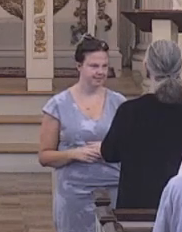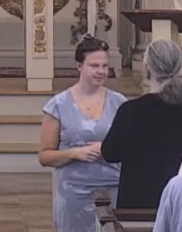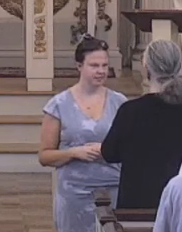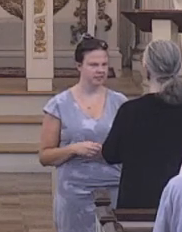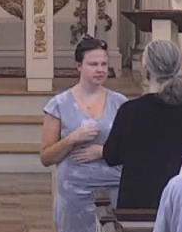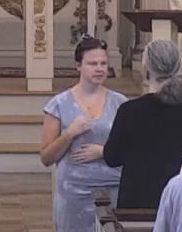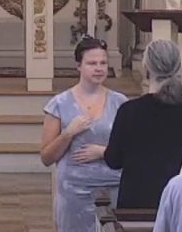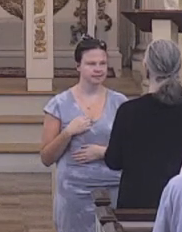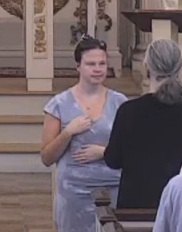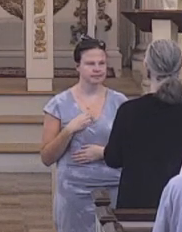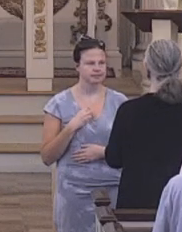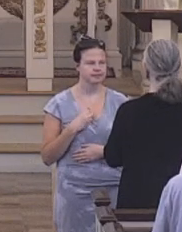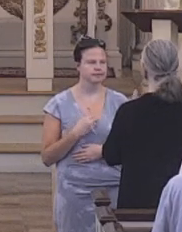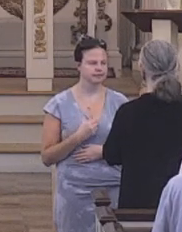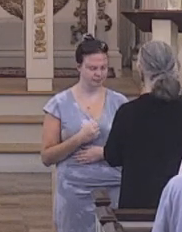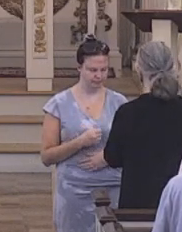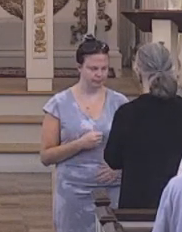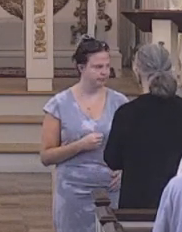Let us pray.